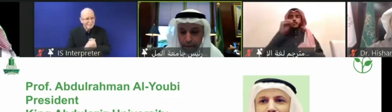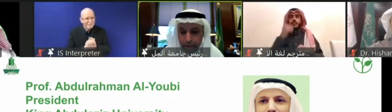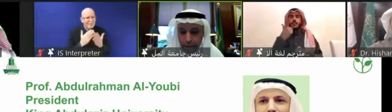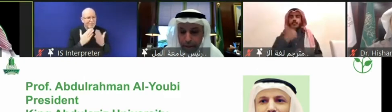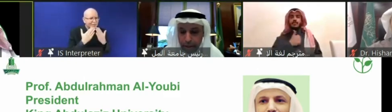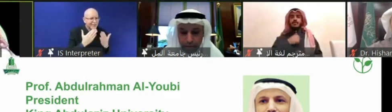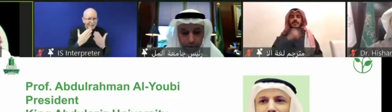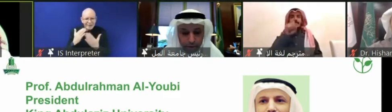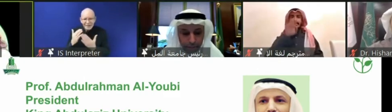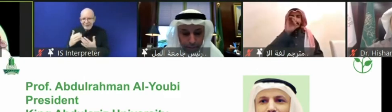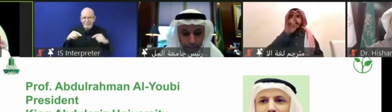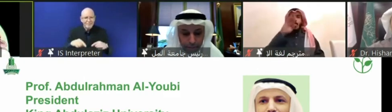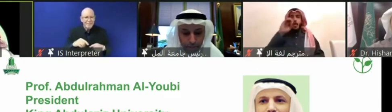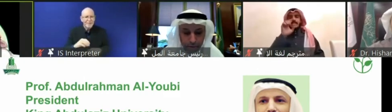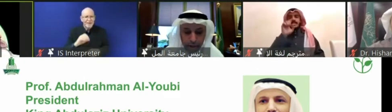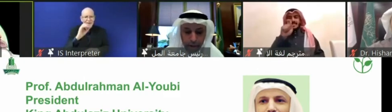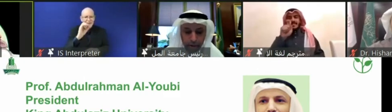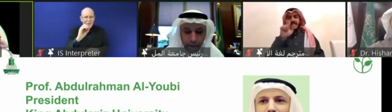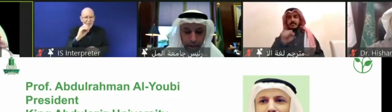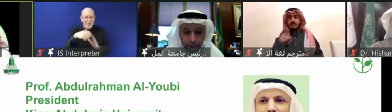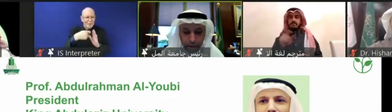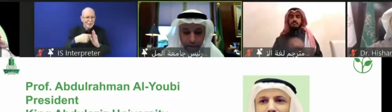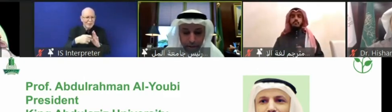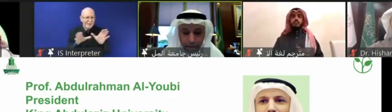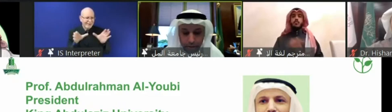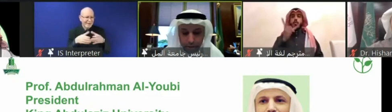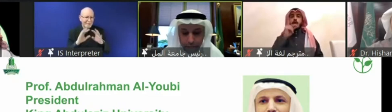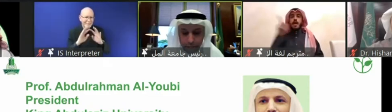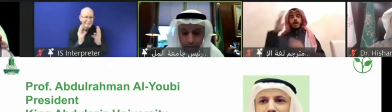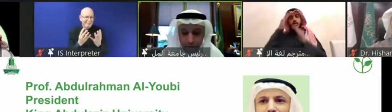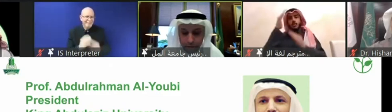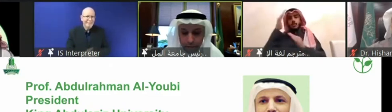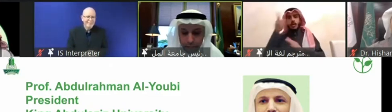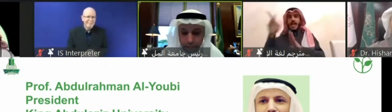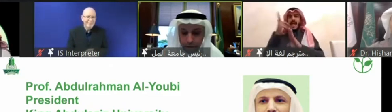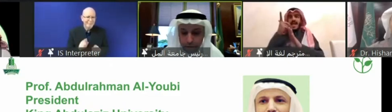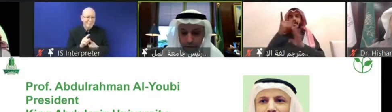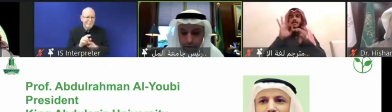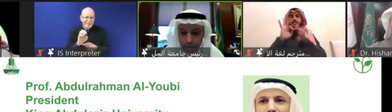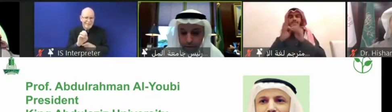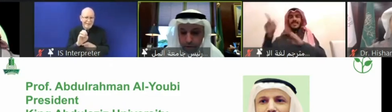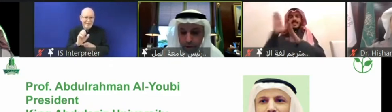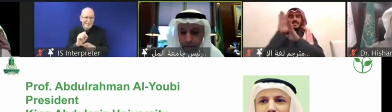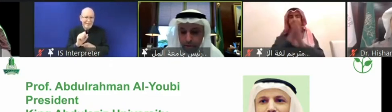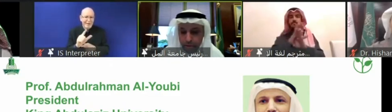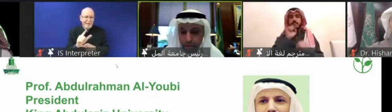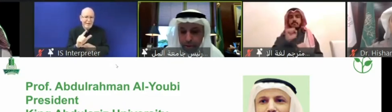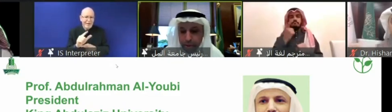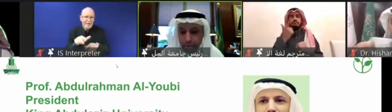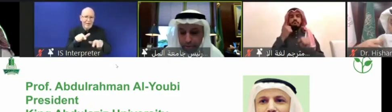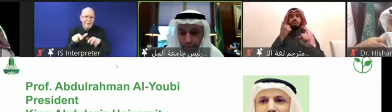ESS Foundation for their kind invitation to KAU to